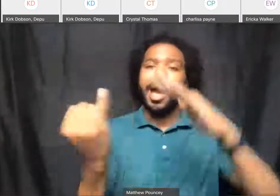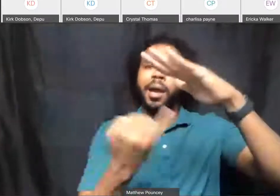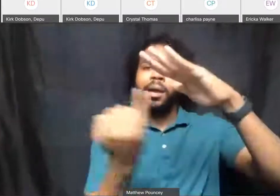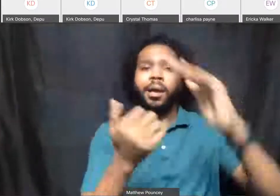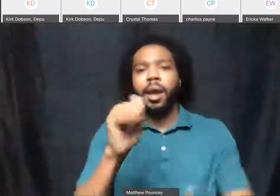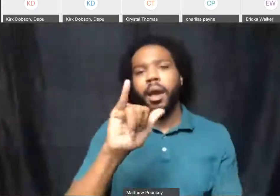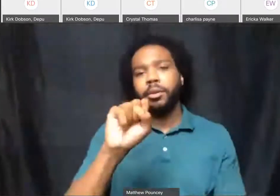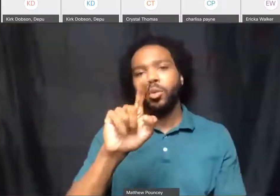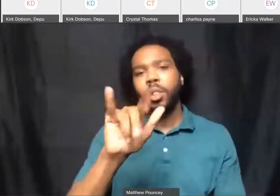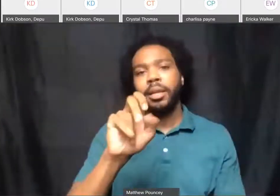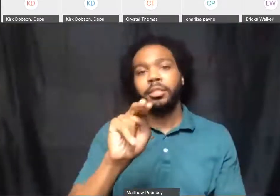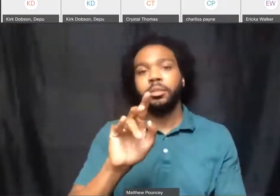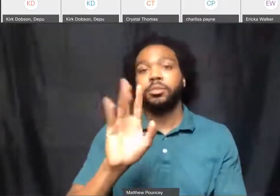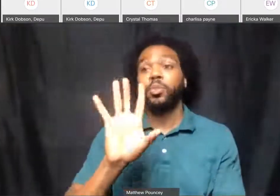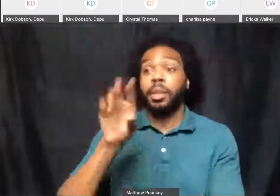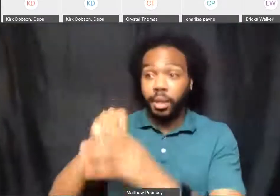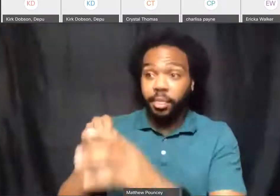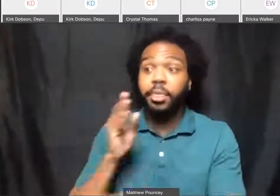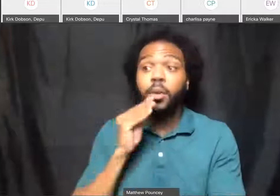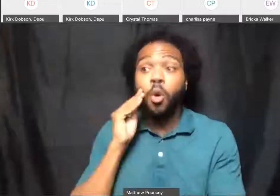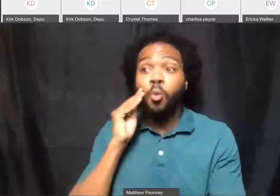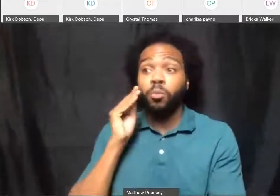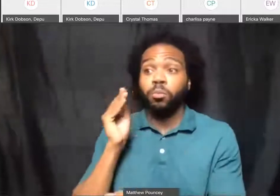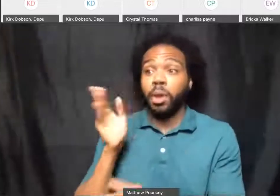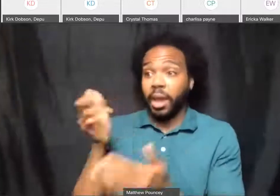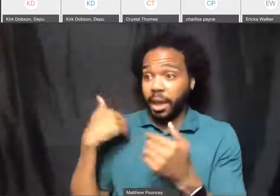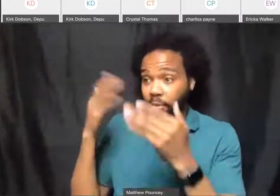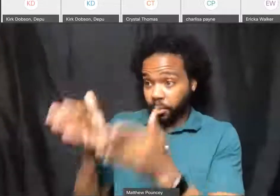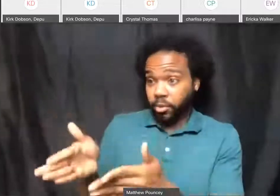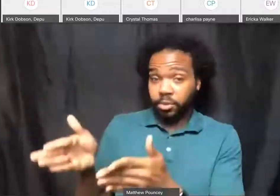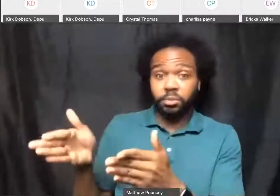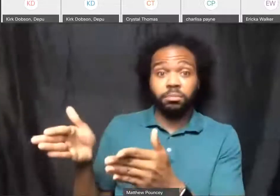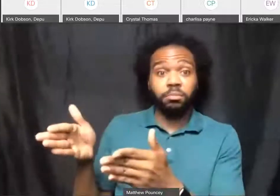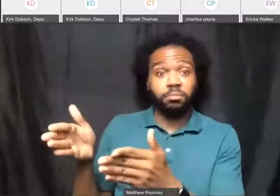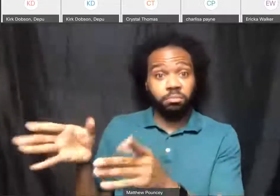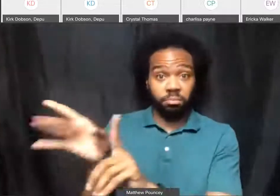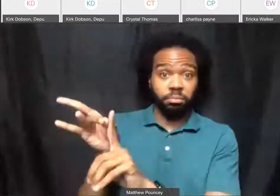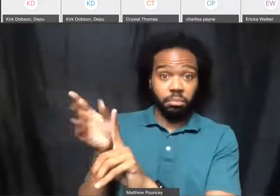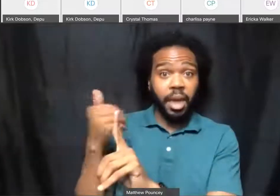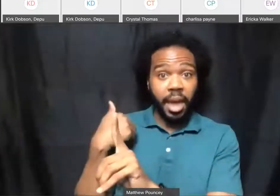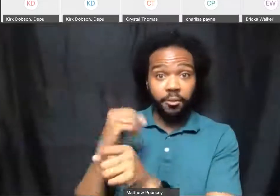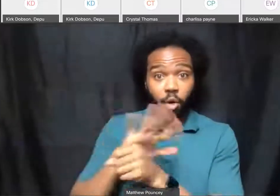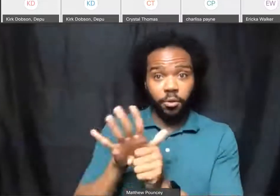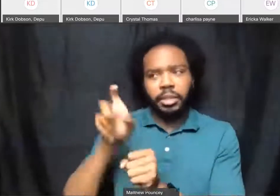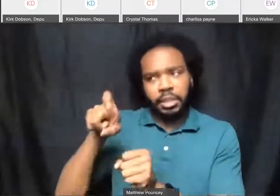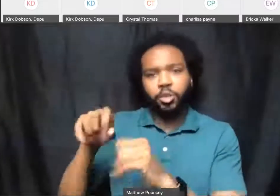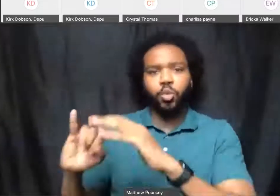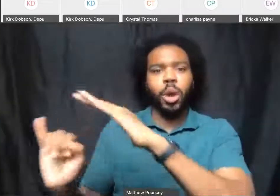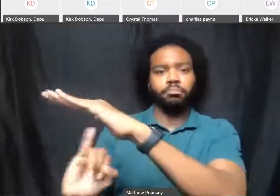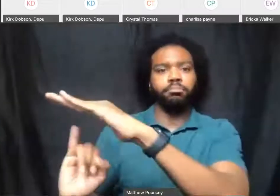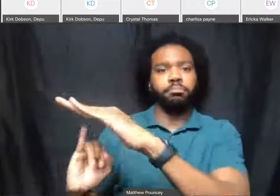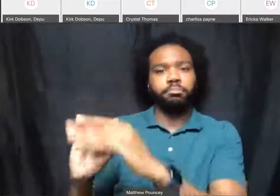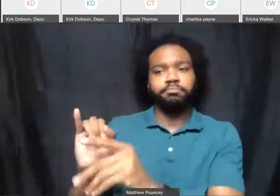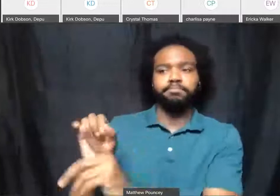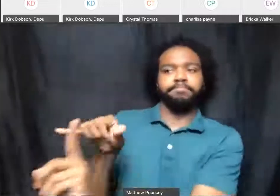the home. When you have a person who has tested positive, you need to make sure that they're isolated from everyone else. They're